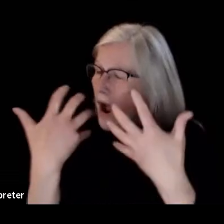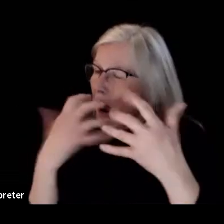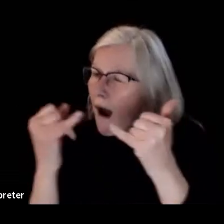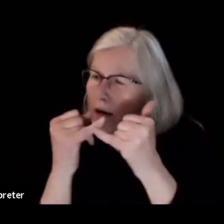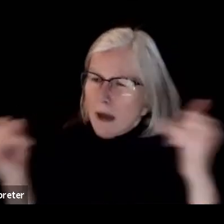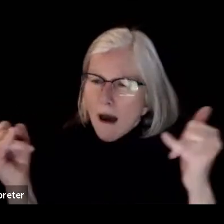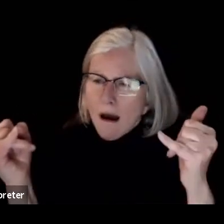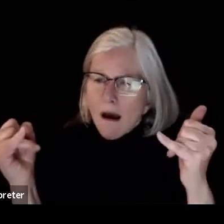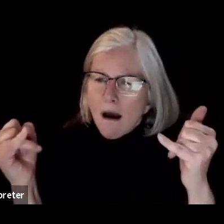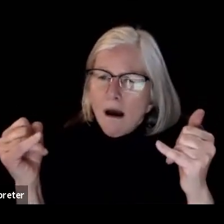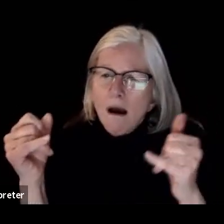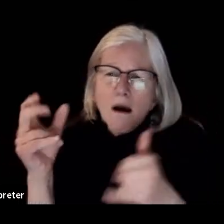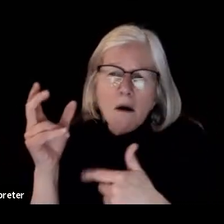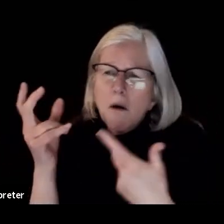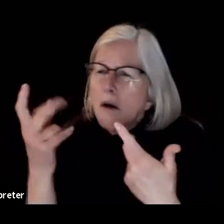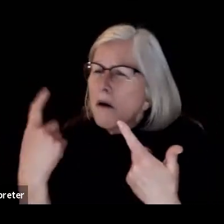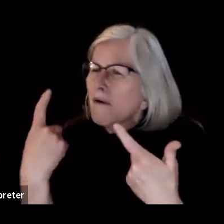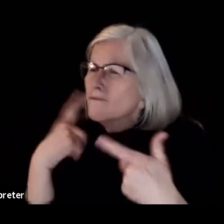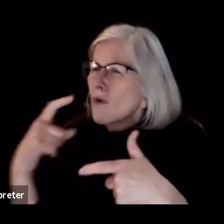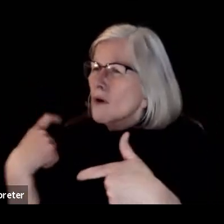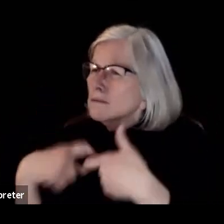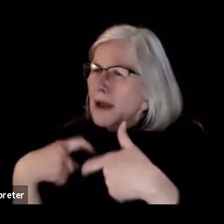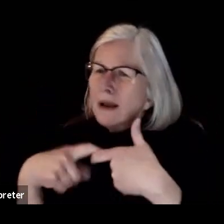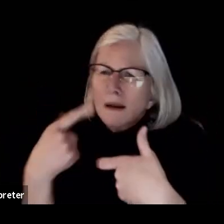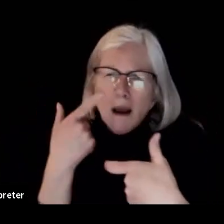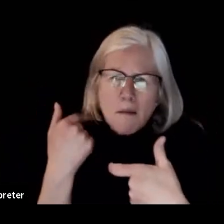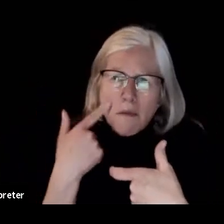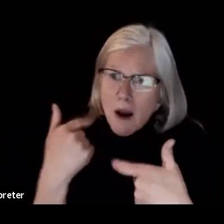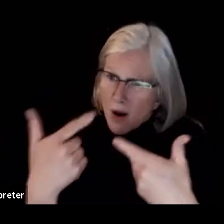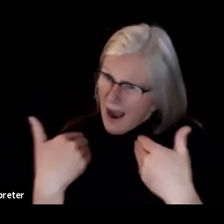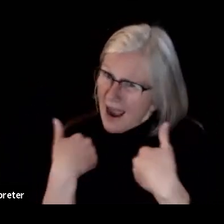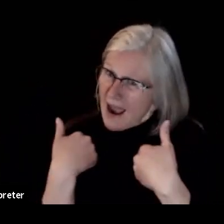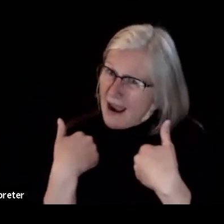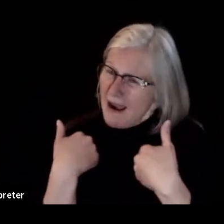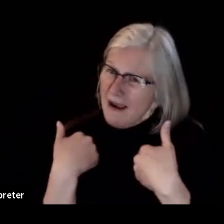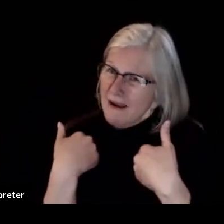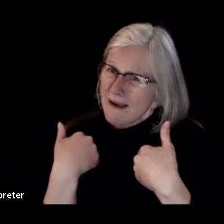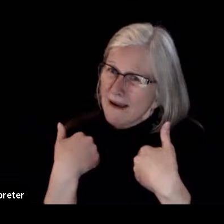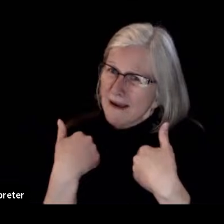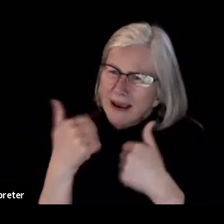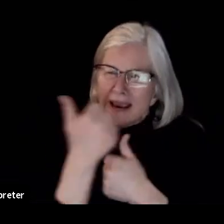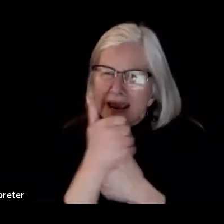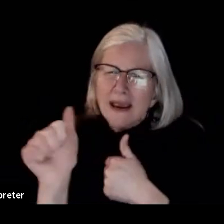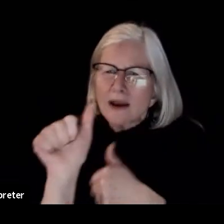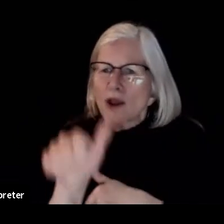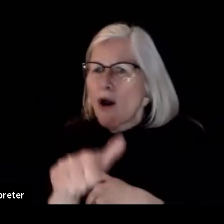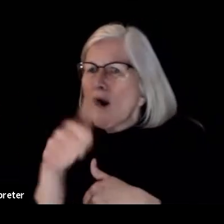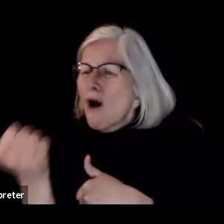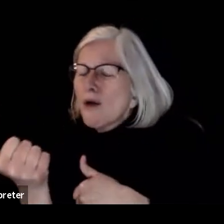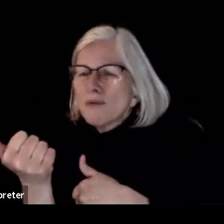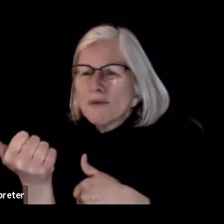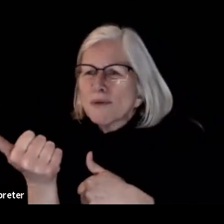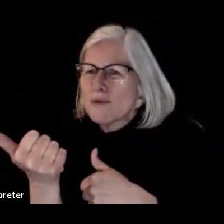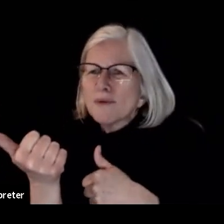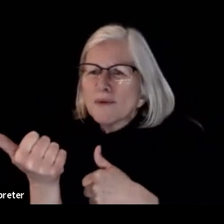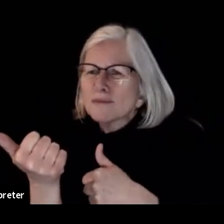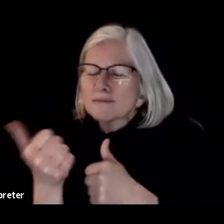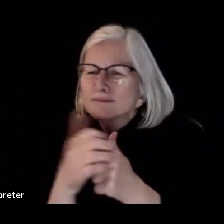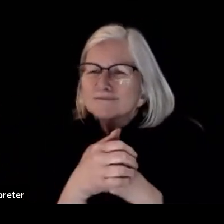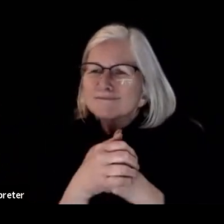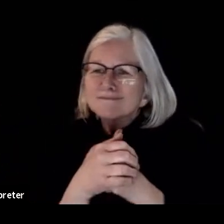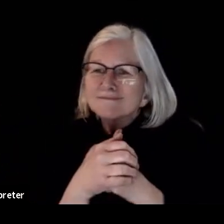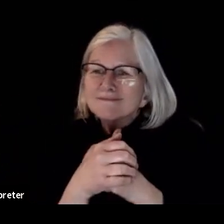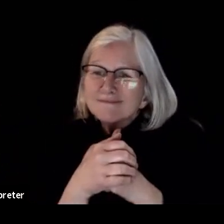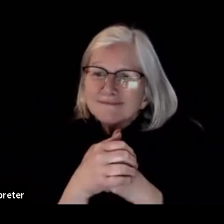speakers can call in. So I'm curious if there's any other kind of movements MDH is working on to